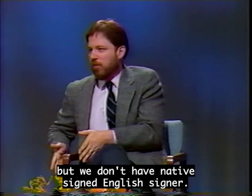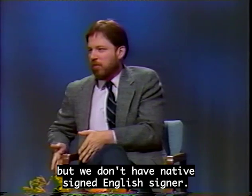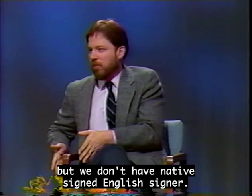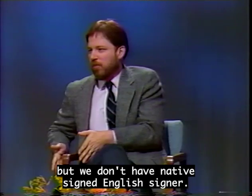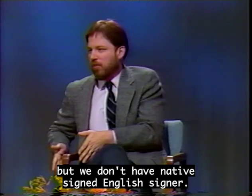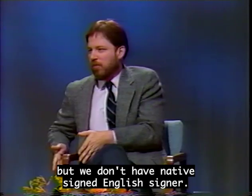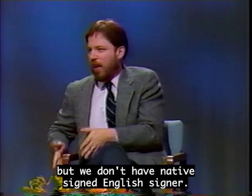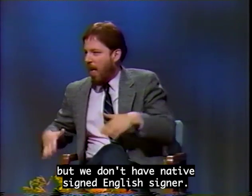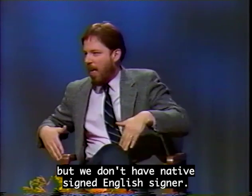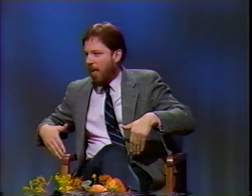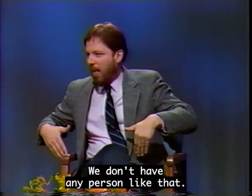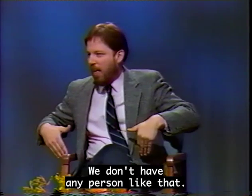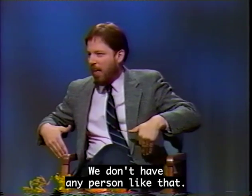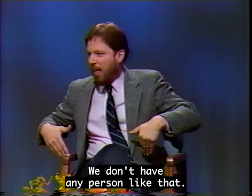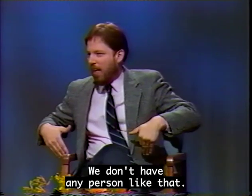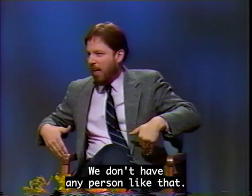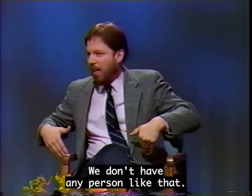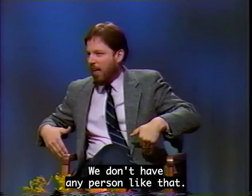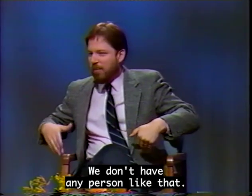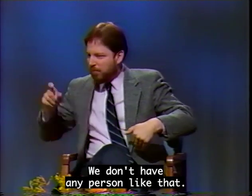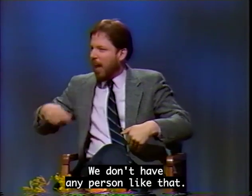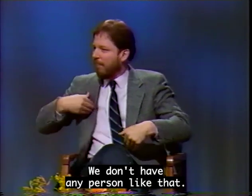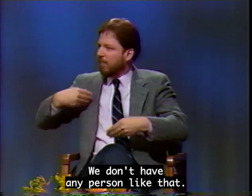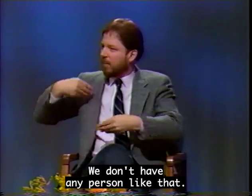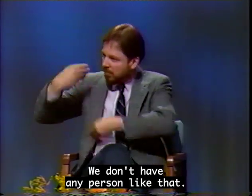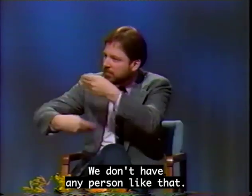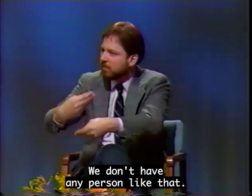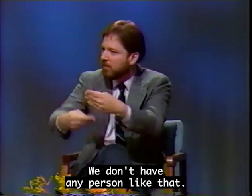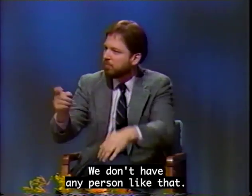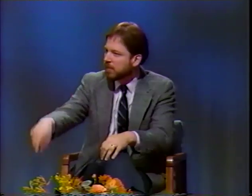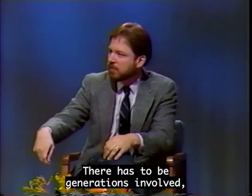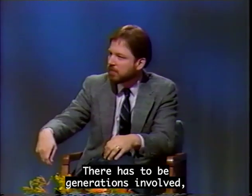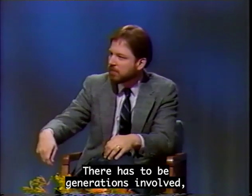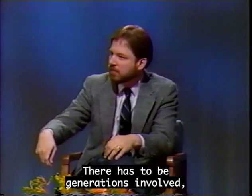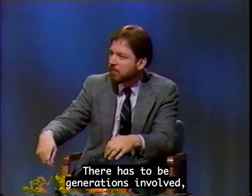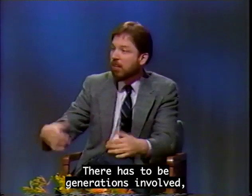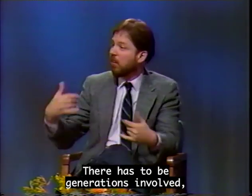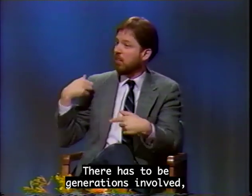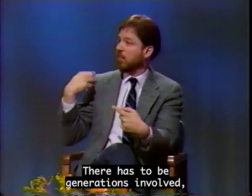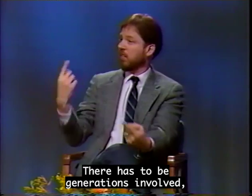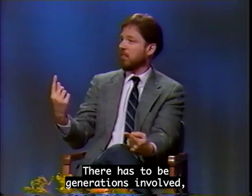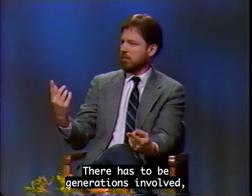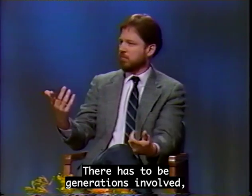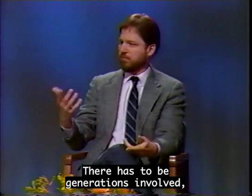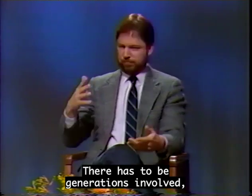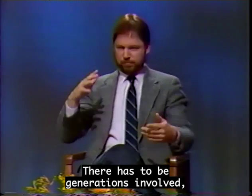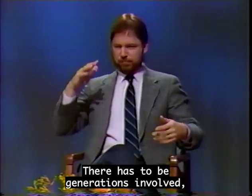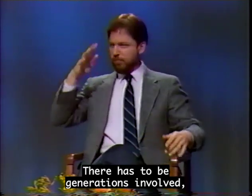signer. We don't have any person like that. There has to be